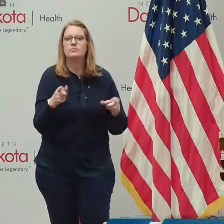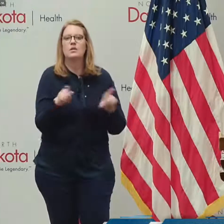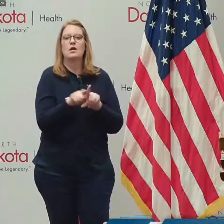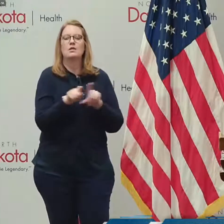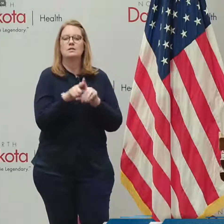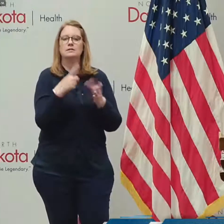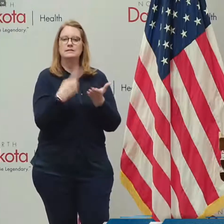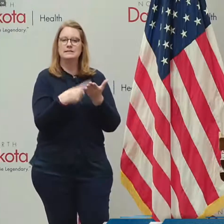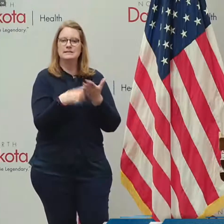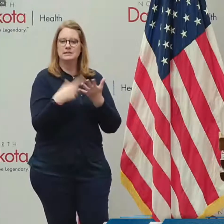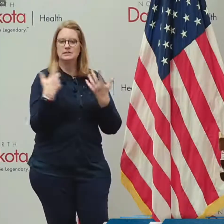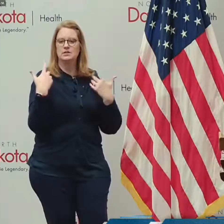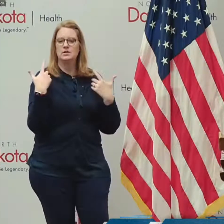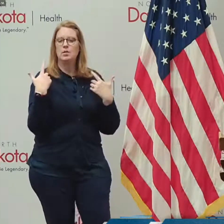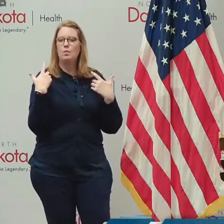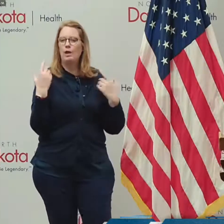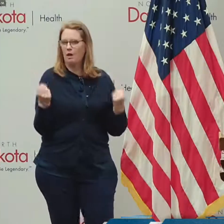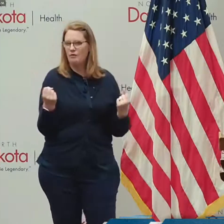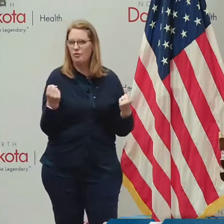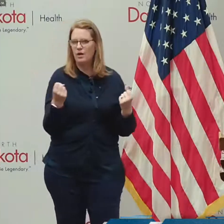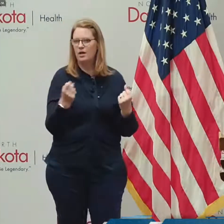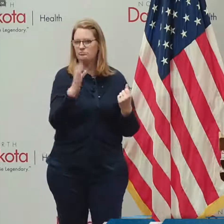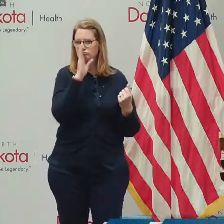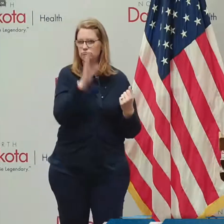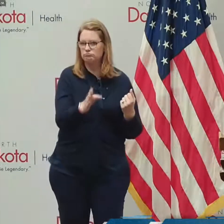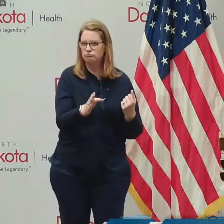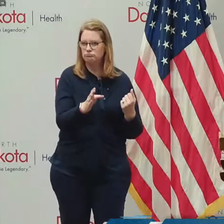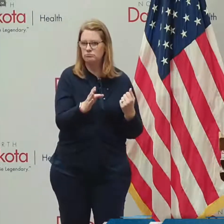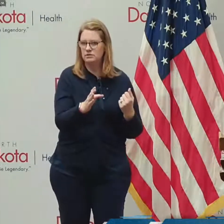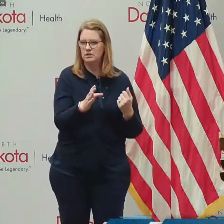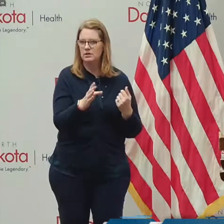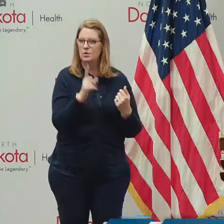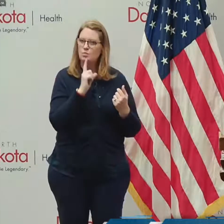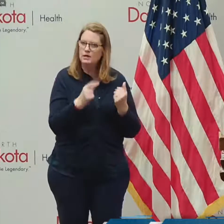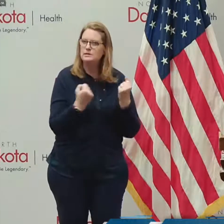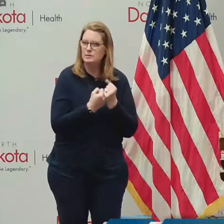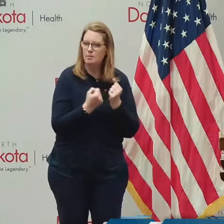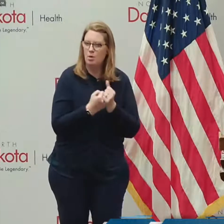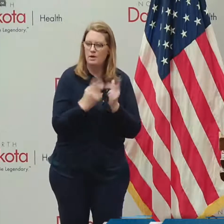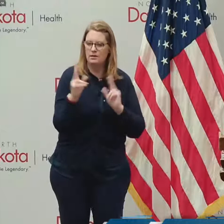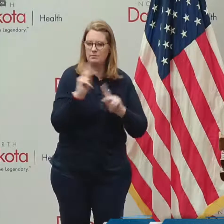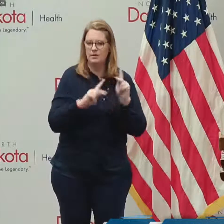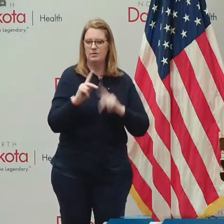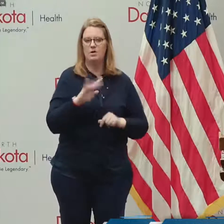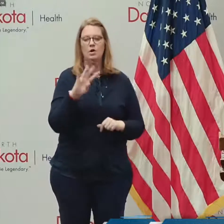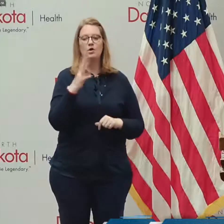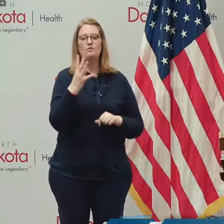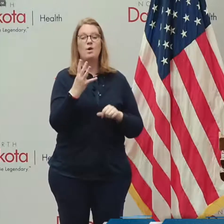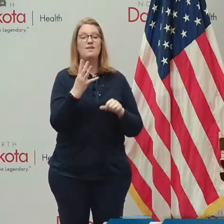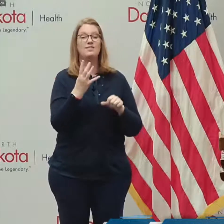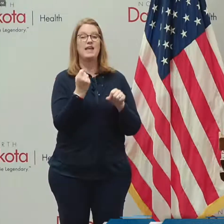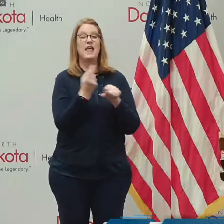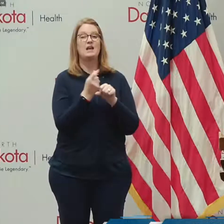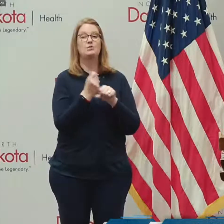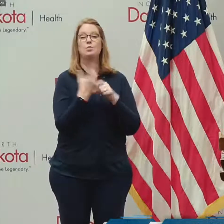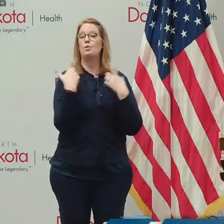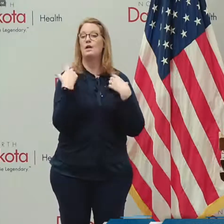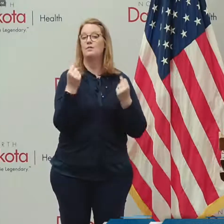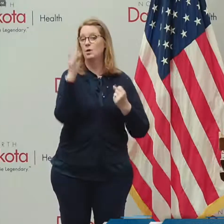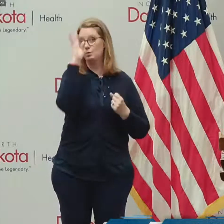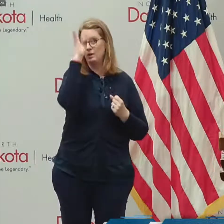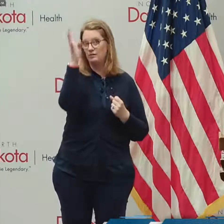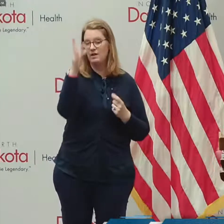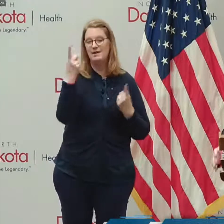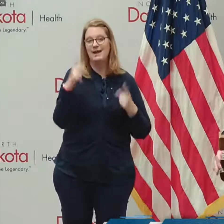creating recovery-friendly work environments. So we've got her 4th annual Recovery Reinvented event is coming